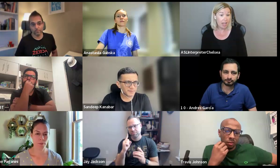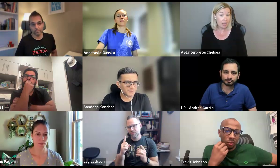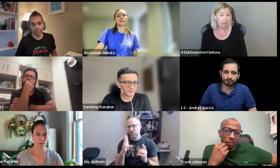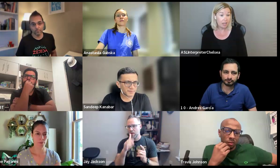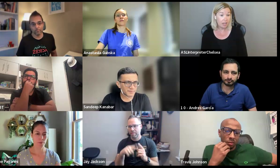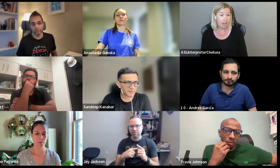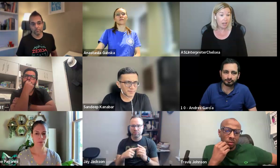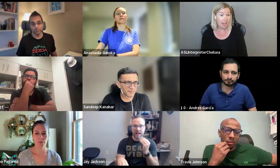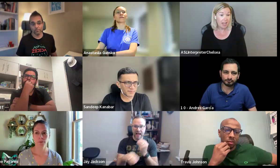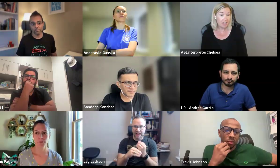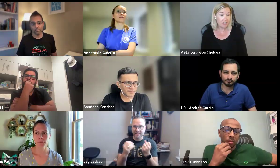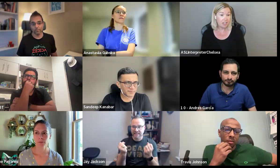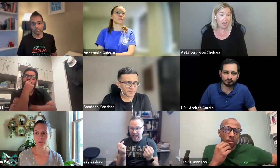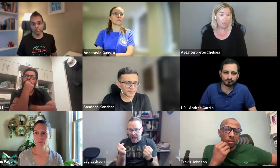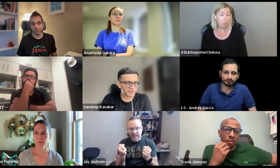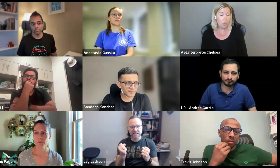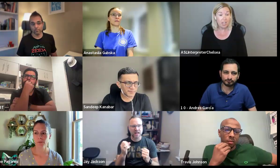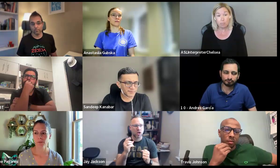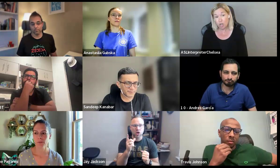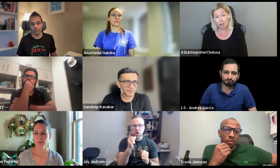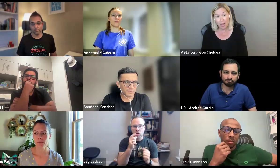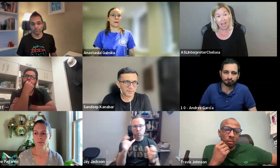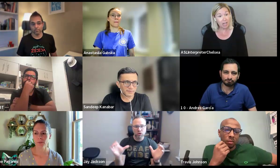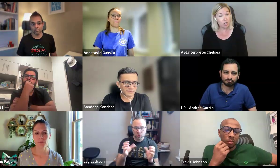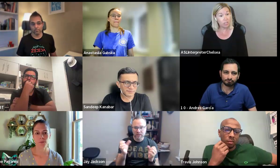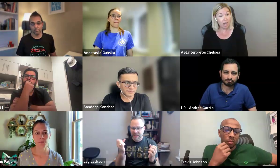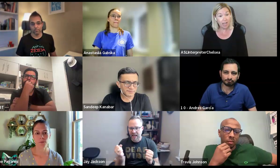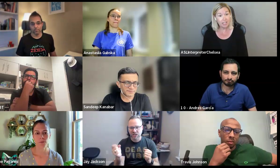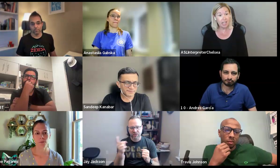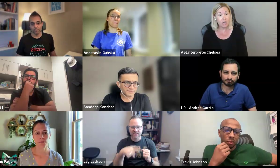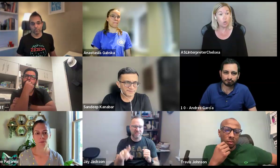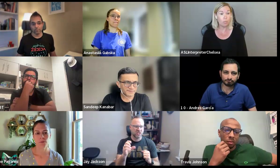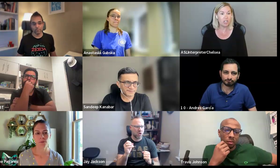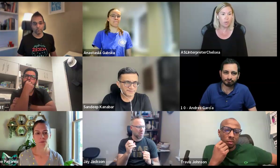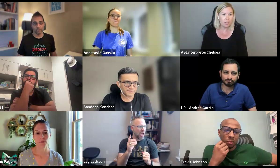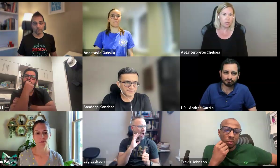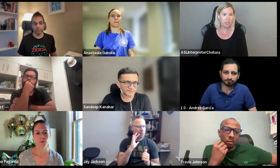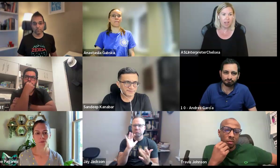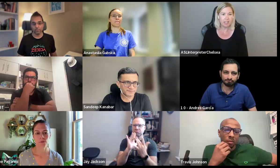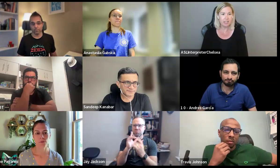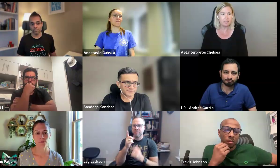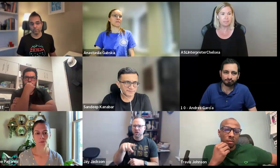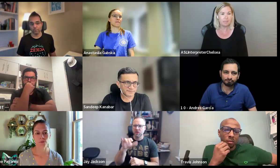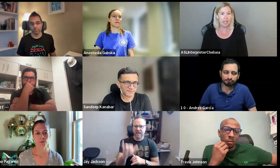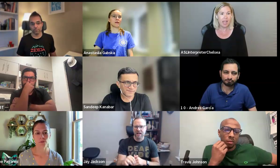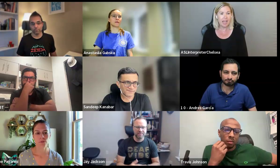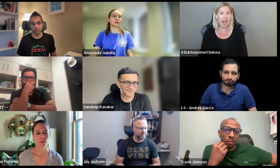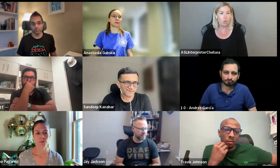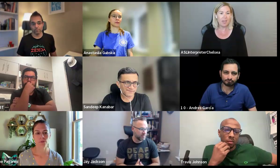July. And we can talk about adding new signs and who will be doing those signs. And I will